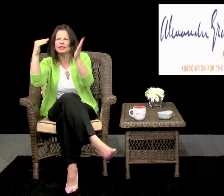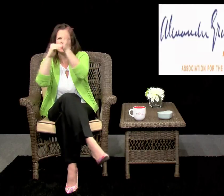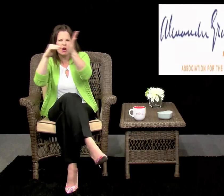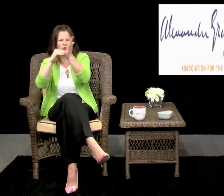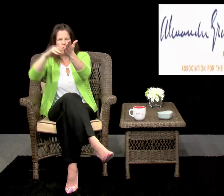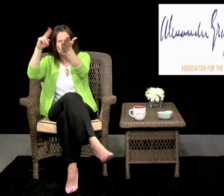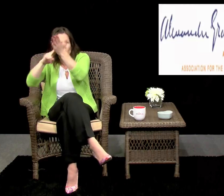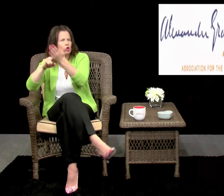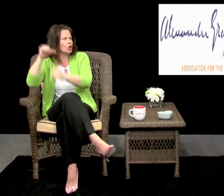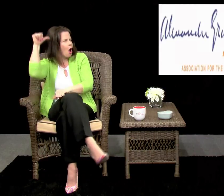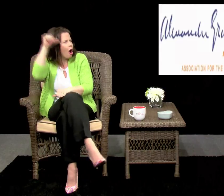make it